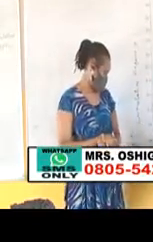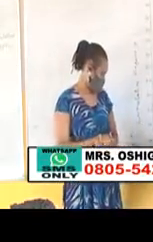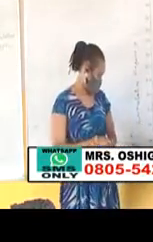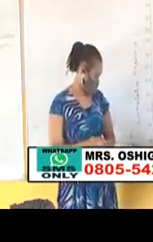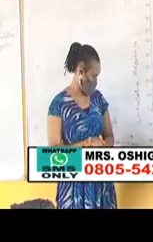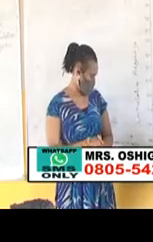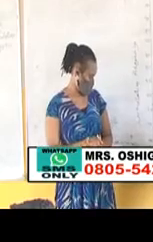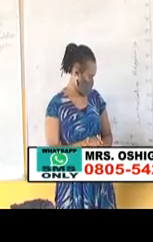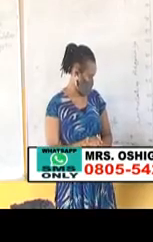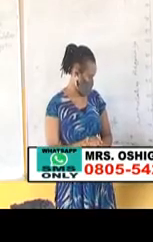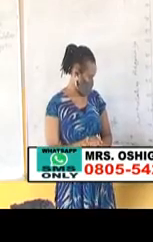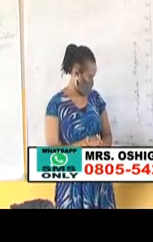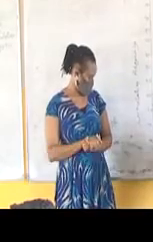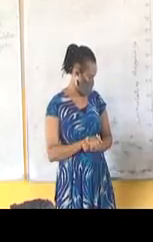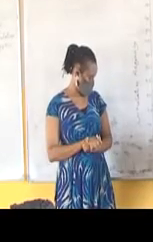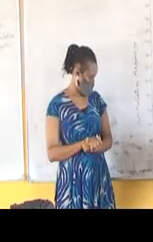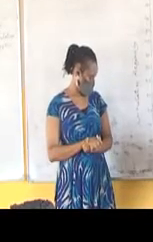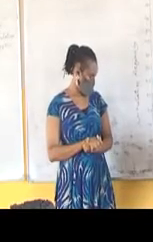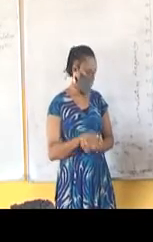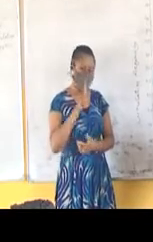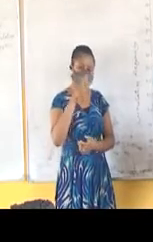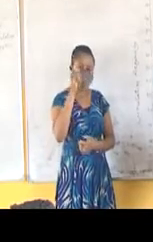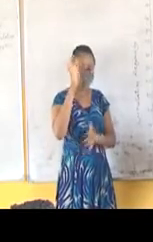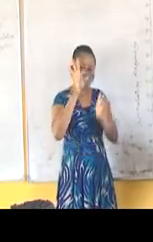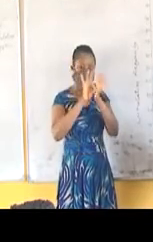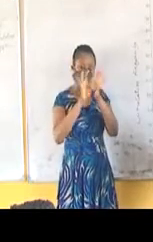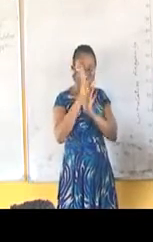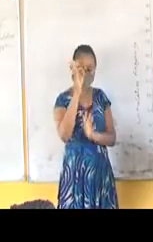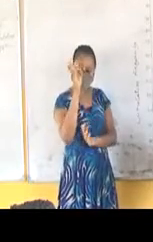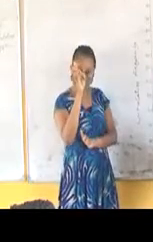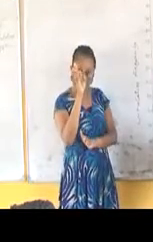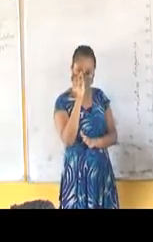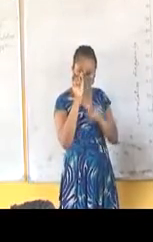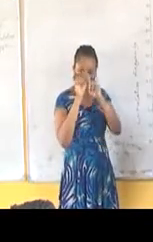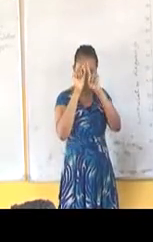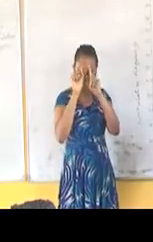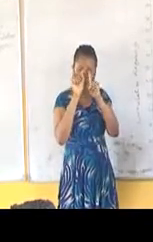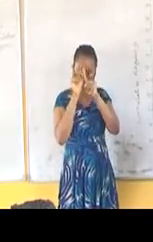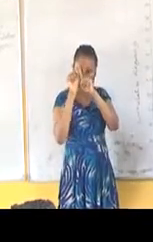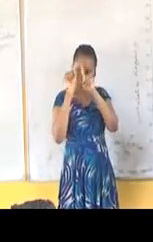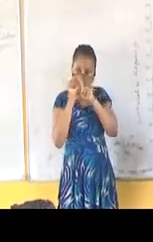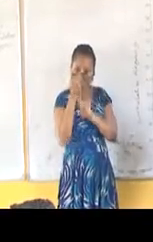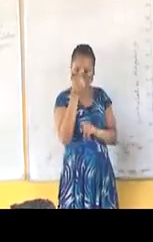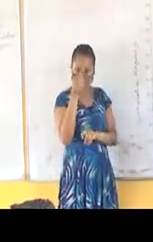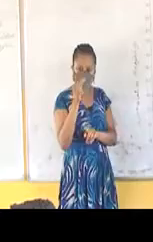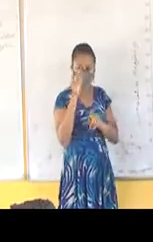6 of the small boxes along the 20.5 and mark it.